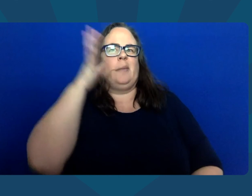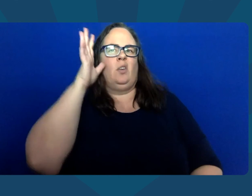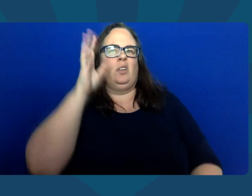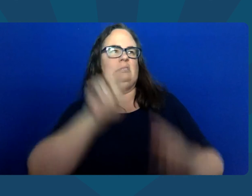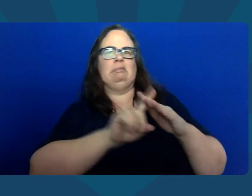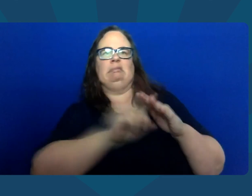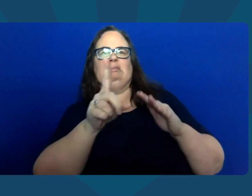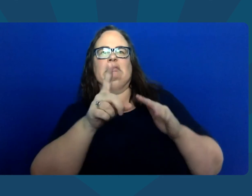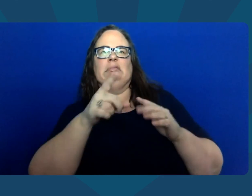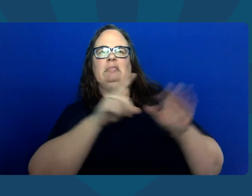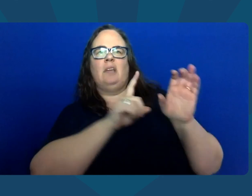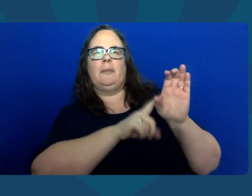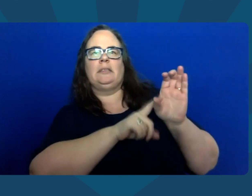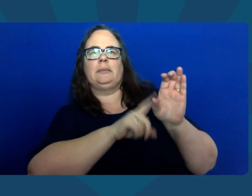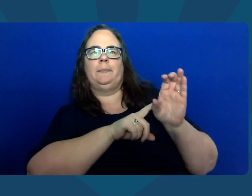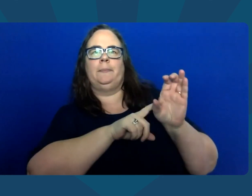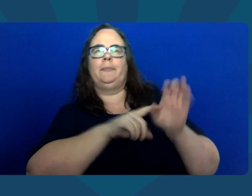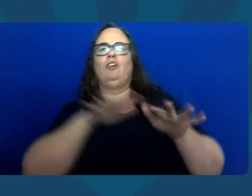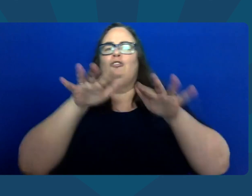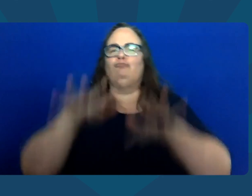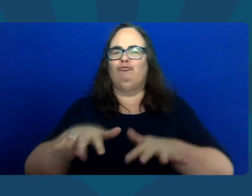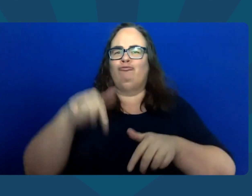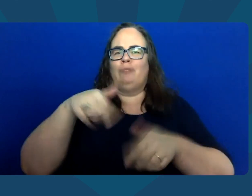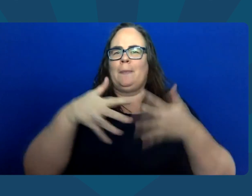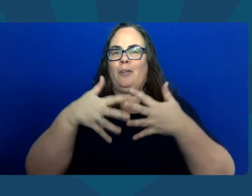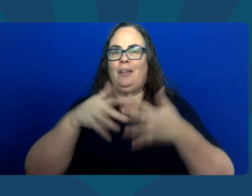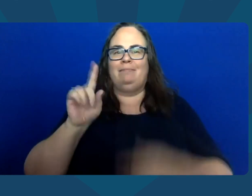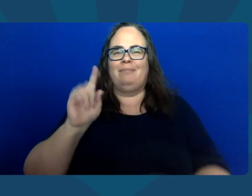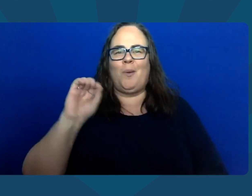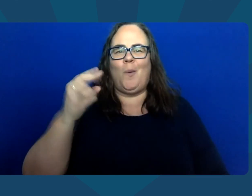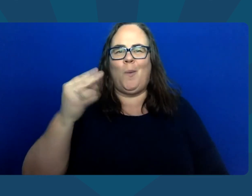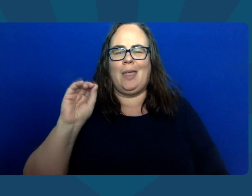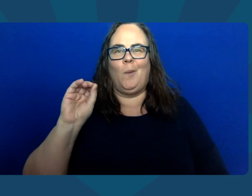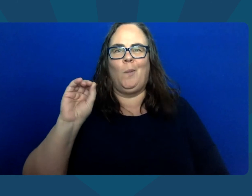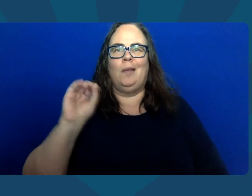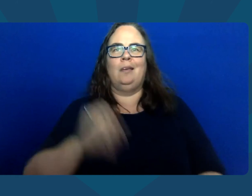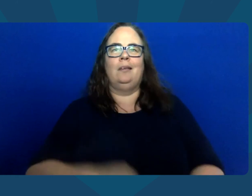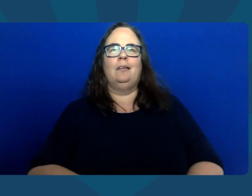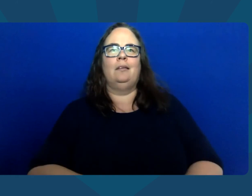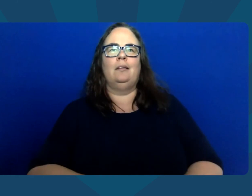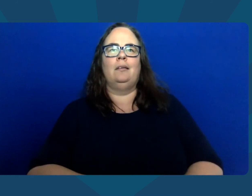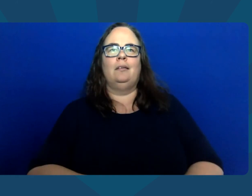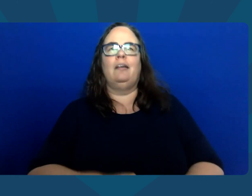parents fled from communism and settled in America in Ohio.